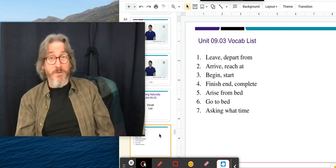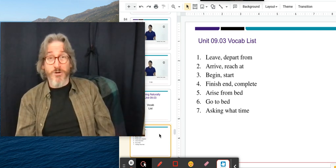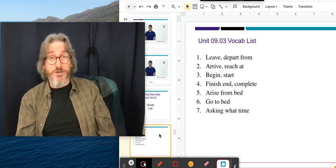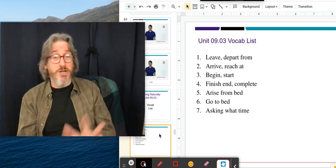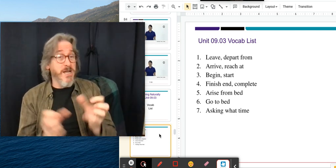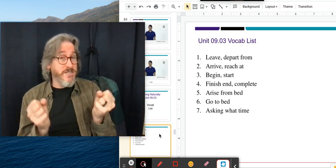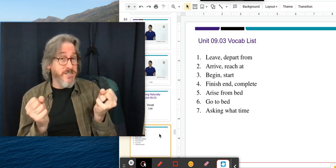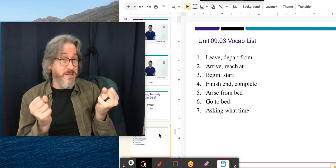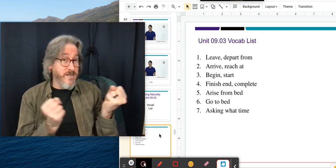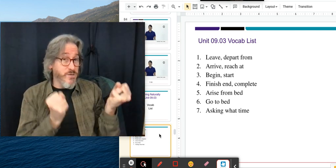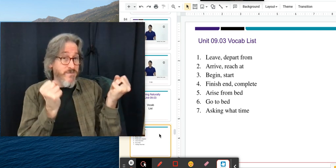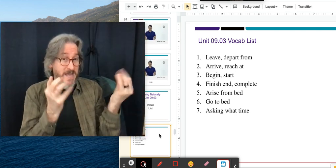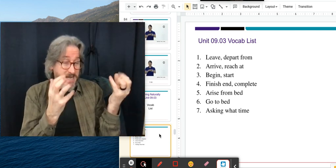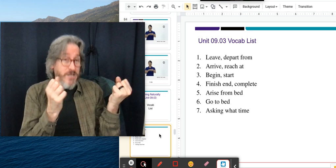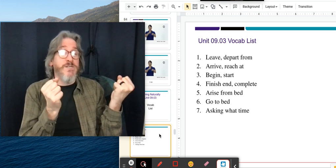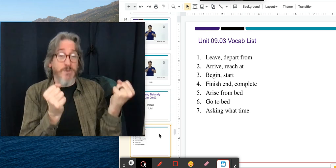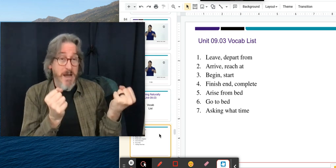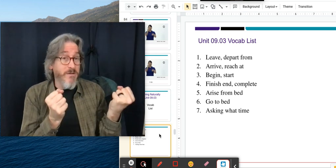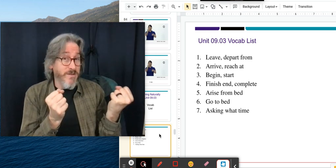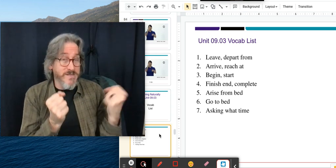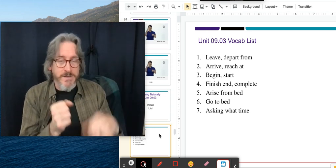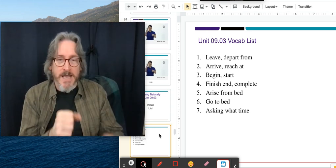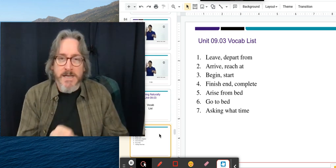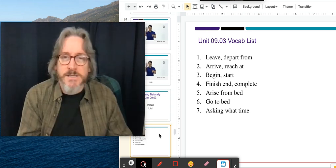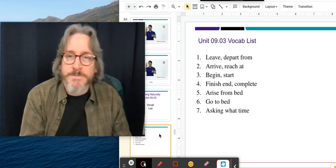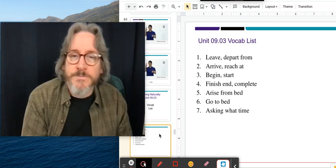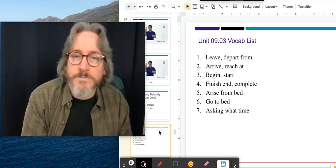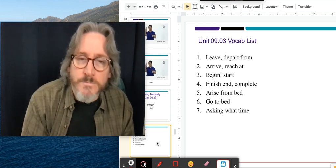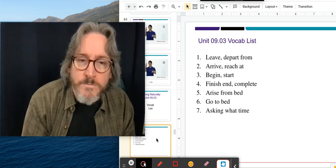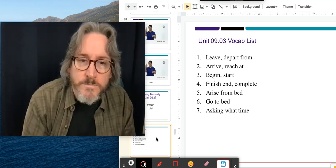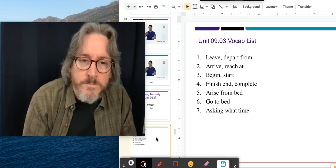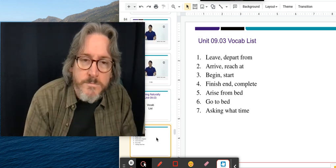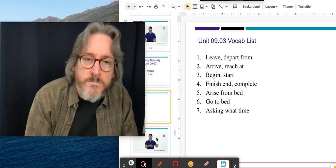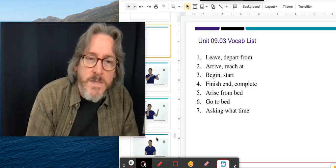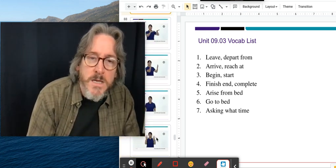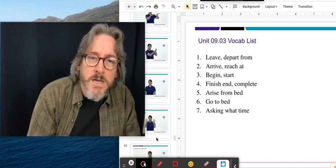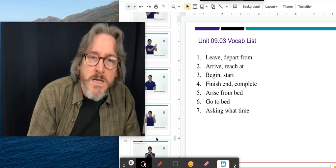English. And we're just sort of getting used to how it feels in the hands.